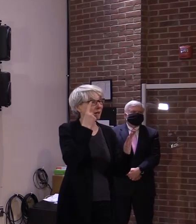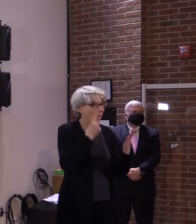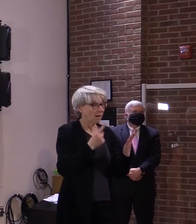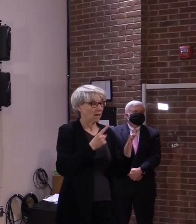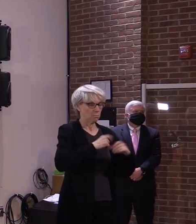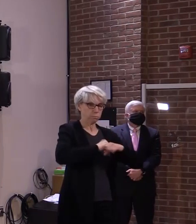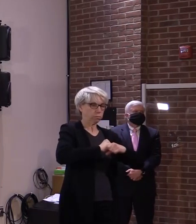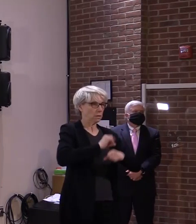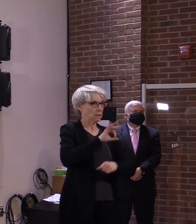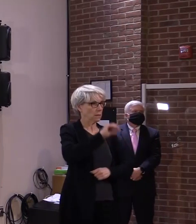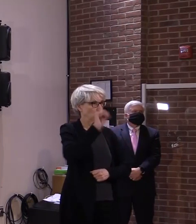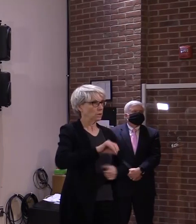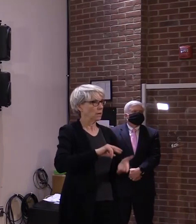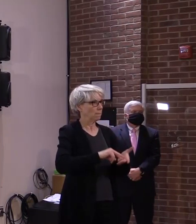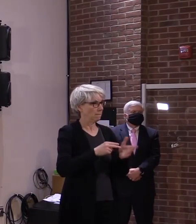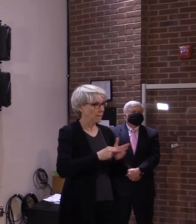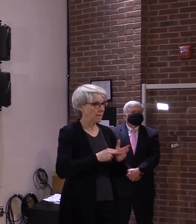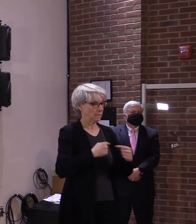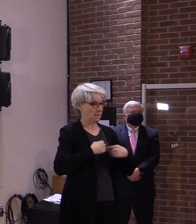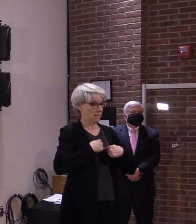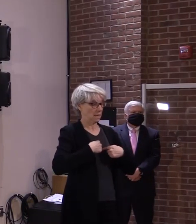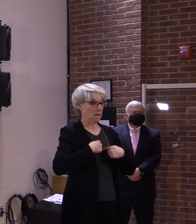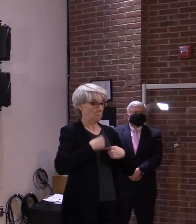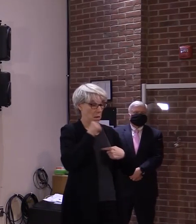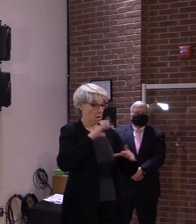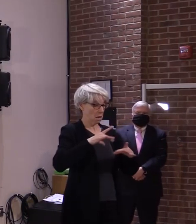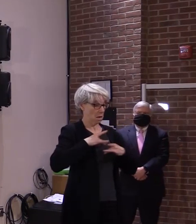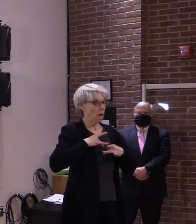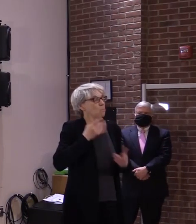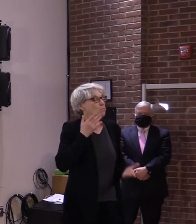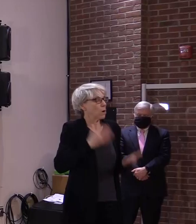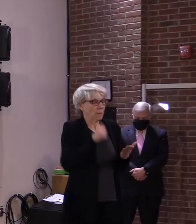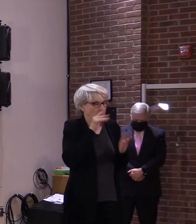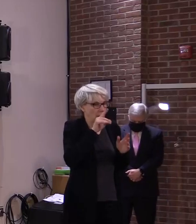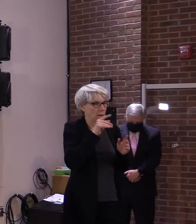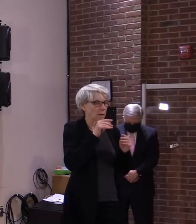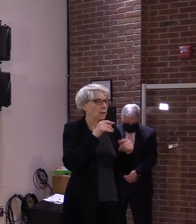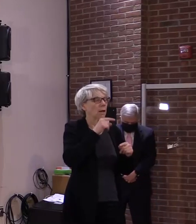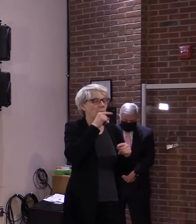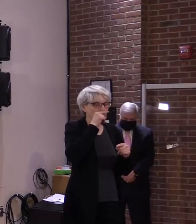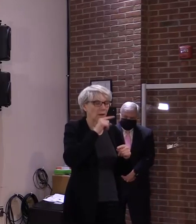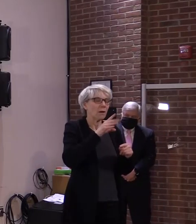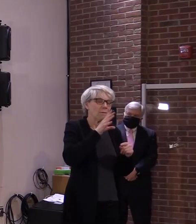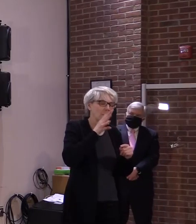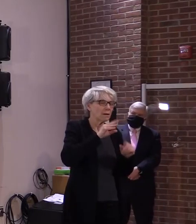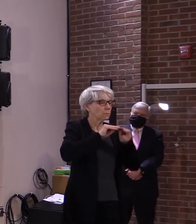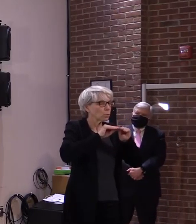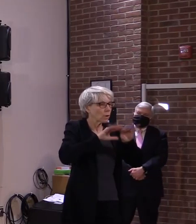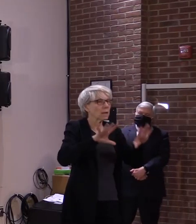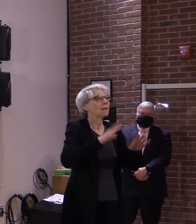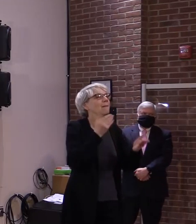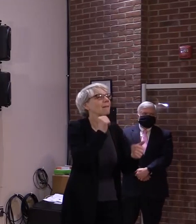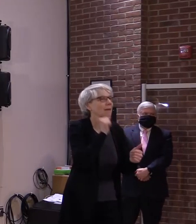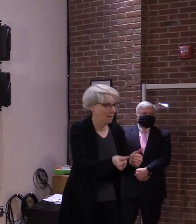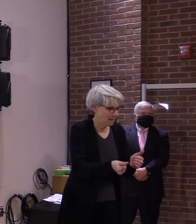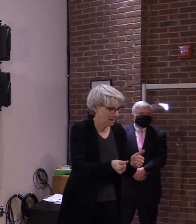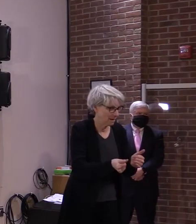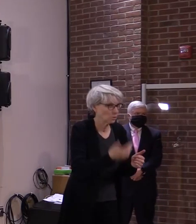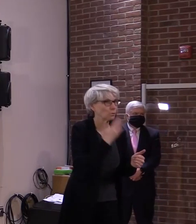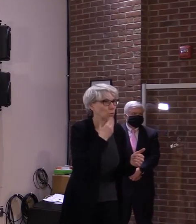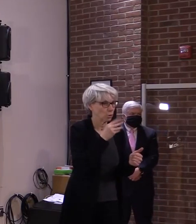too. All of the participants did their own nasal swabs on a